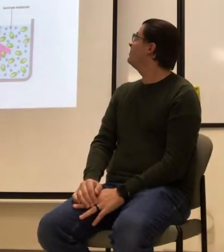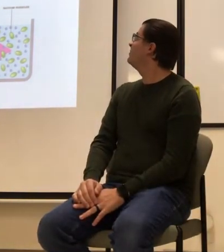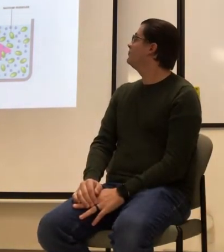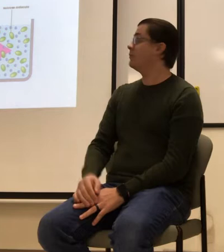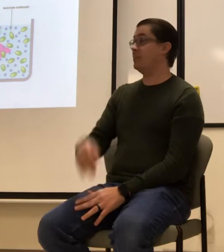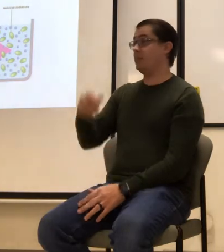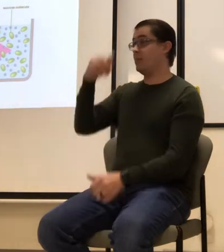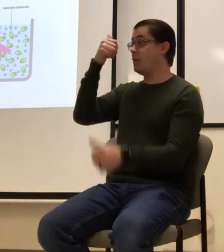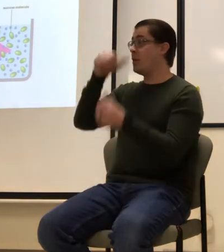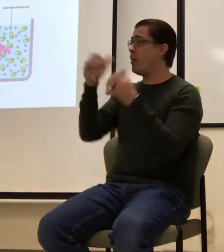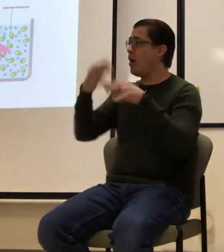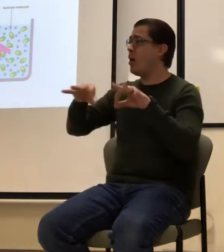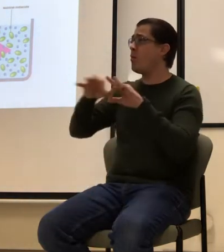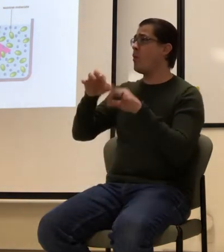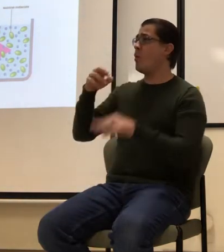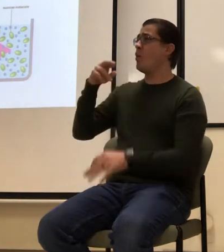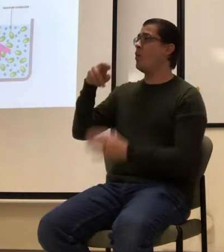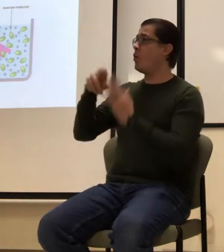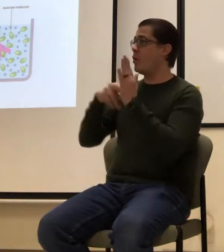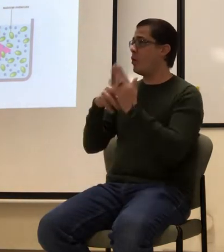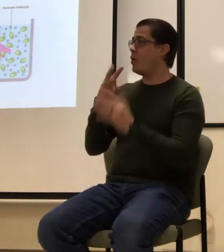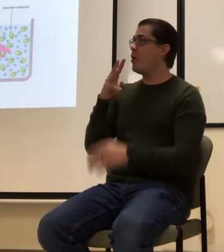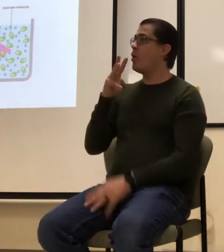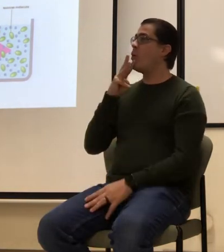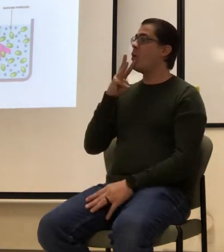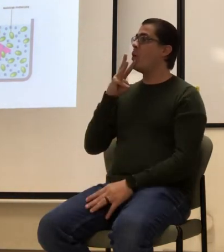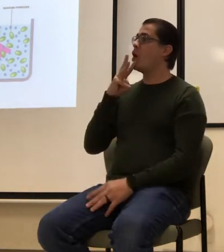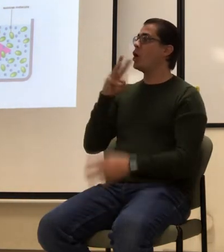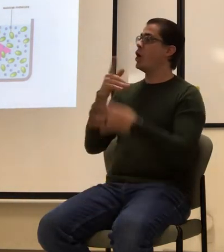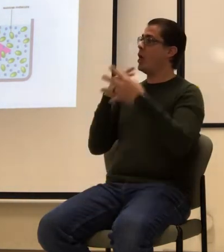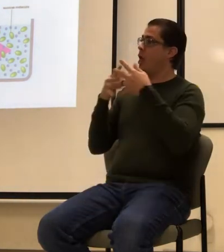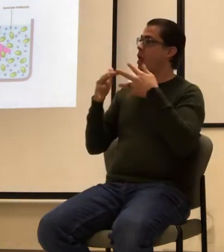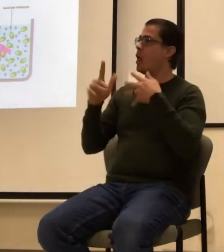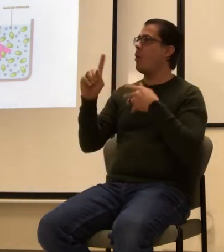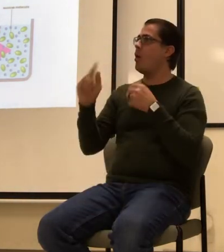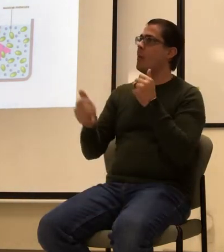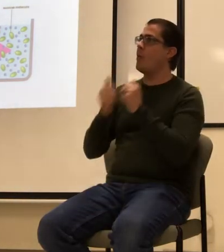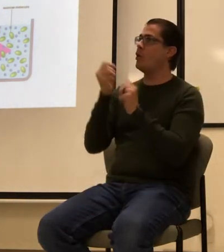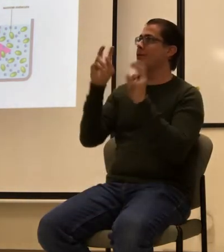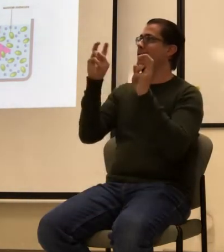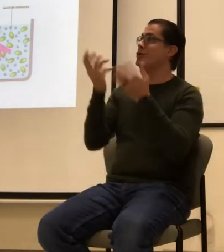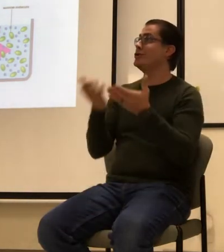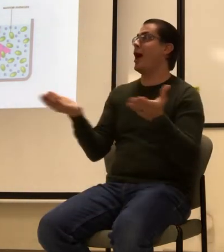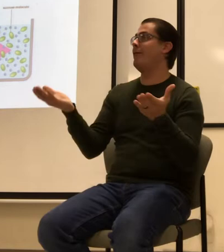Remember the golden rule of biology? Water goes to where the most quote unquote stuff is, the solutes.